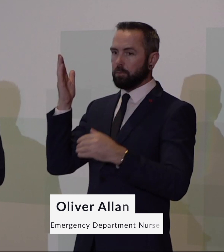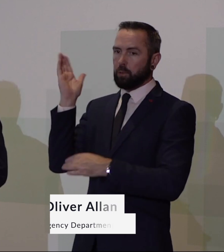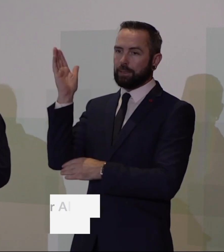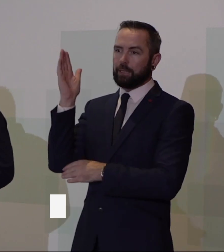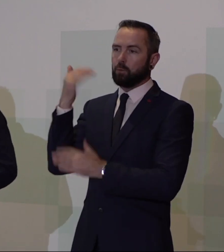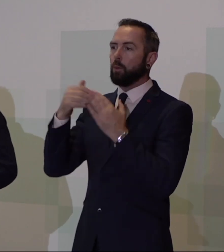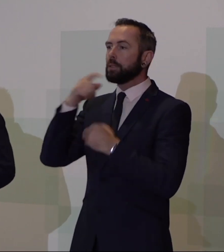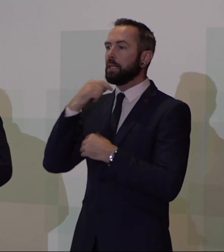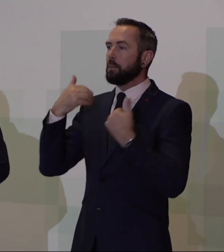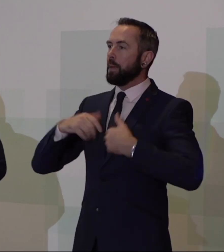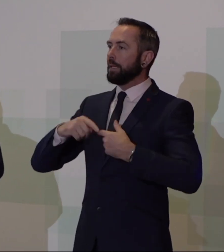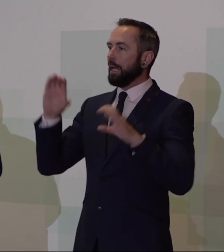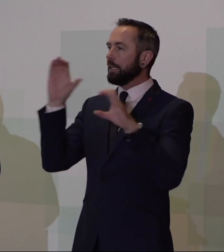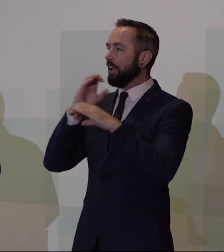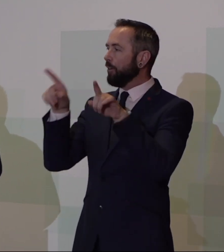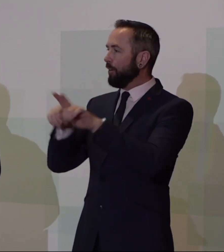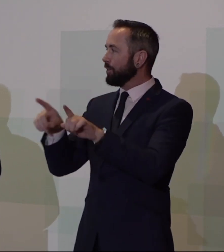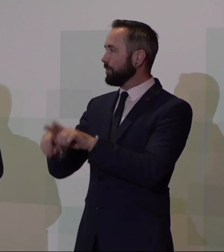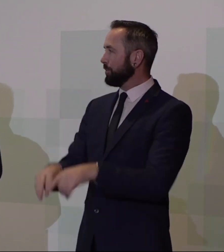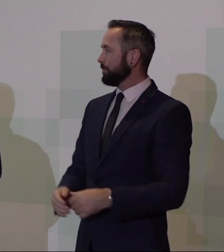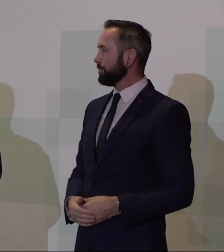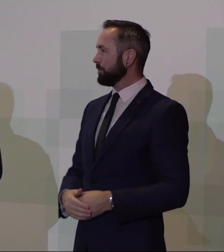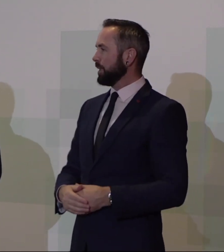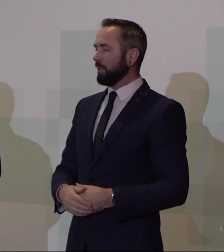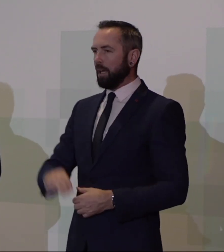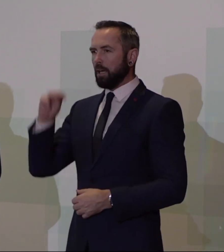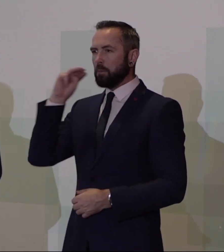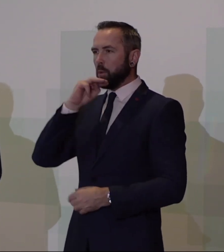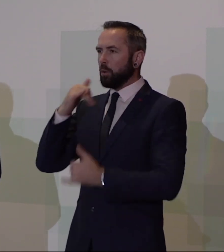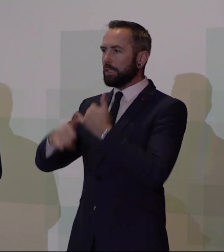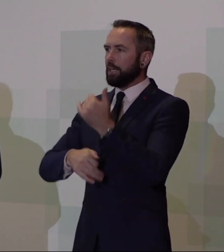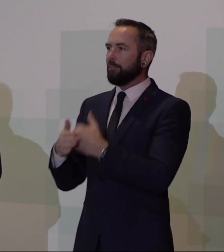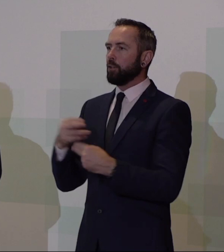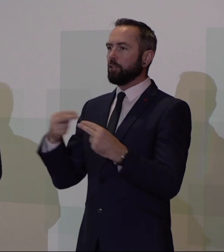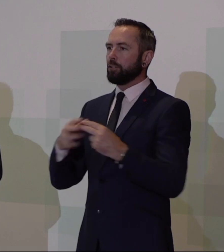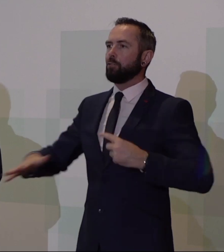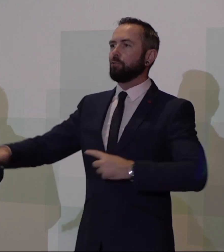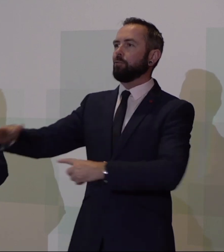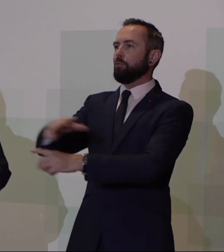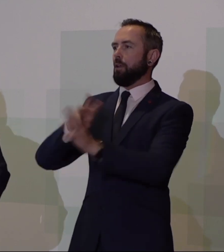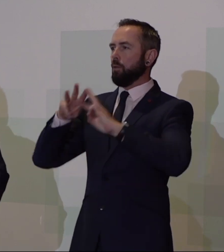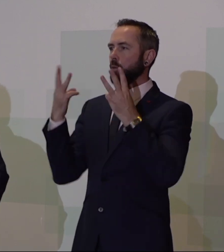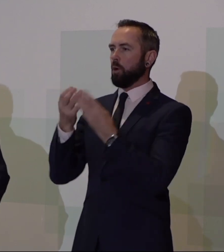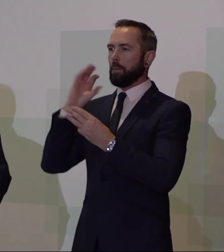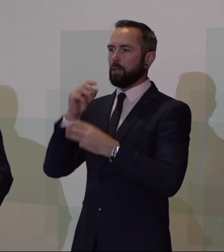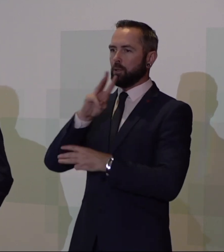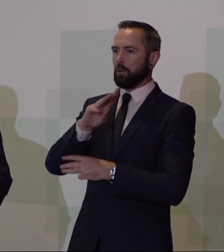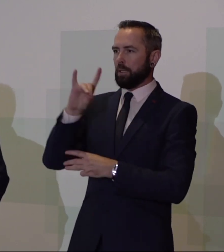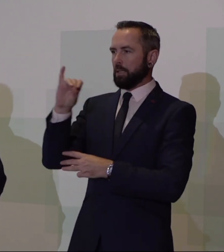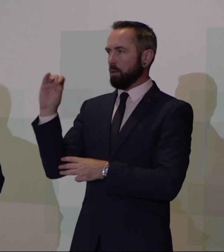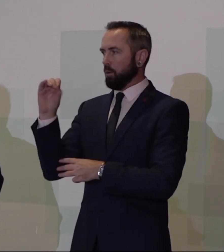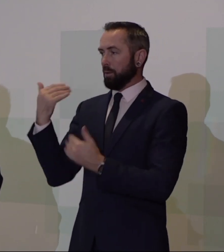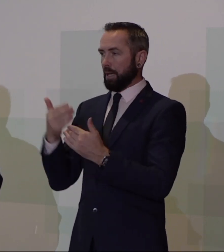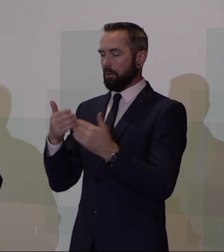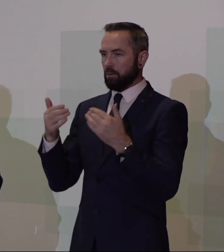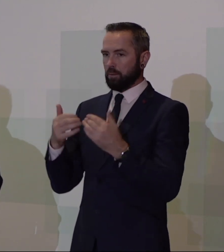Too. I suppose this is an important year for nursing across the world, as the World Health Organization has dedicated the